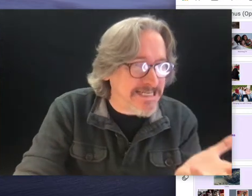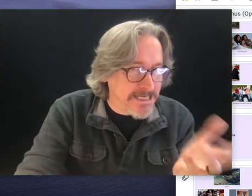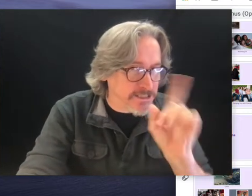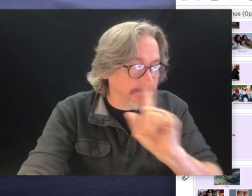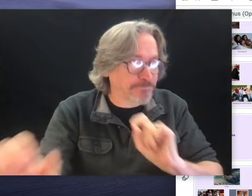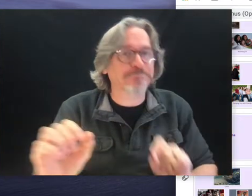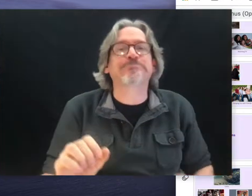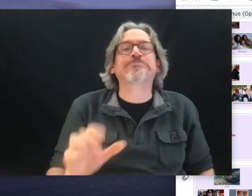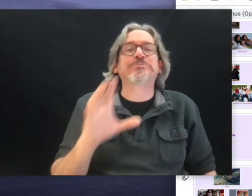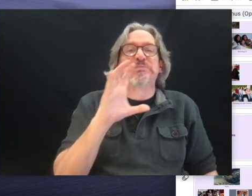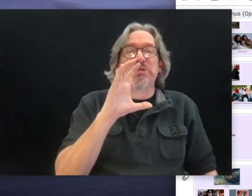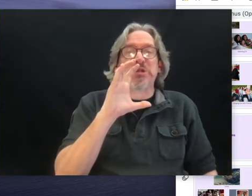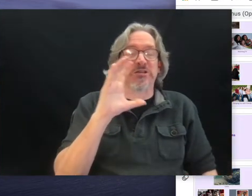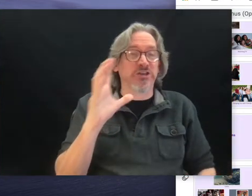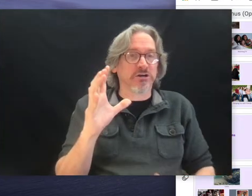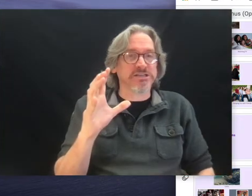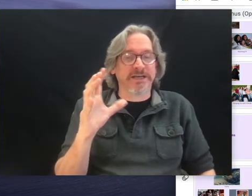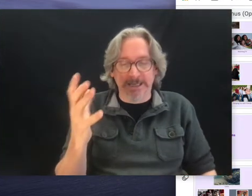Antiques.